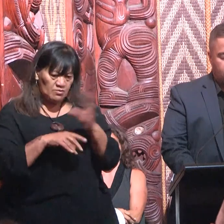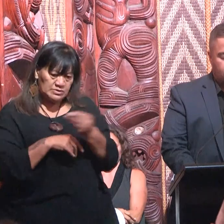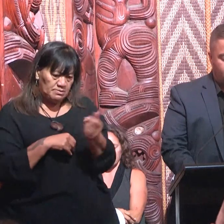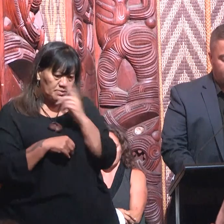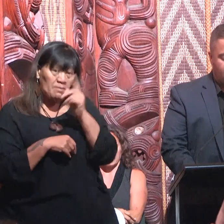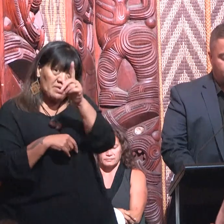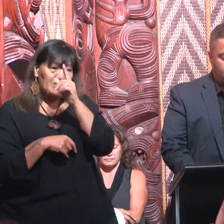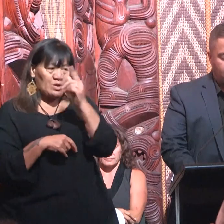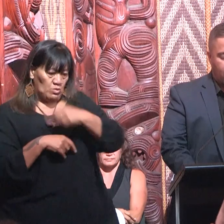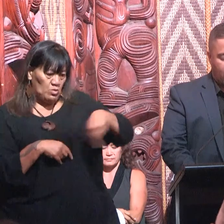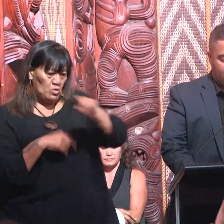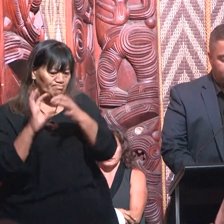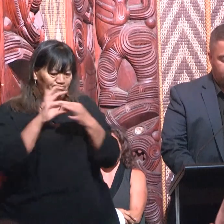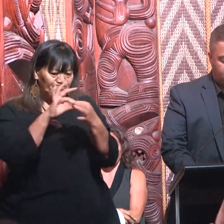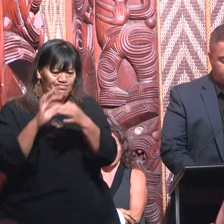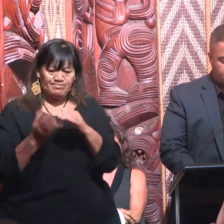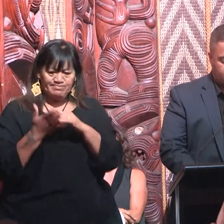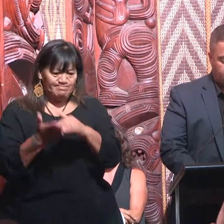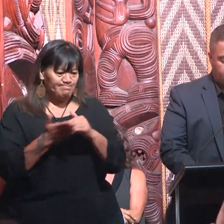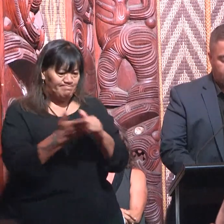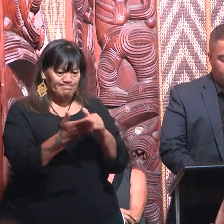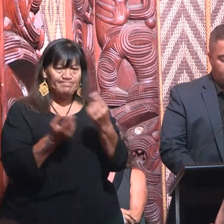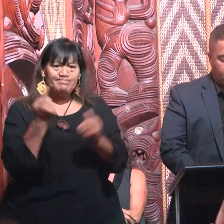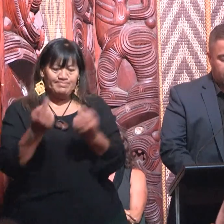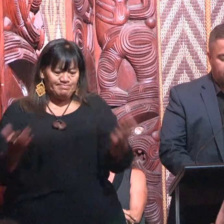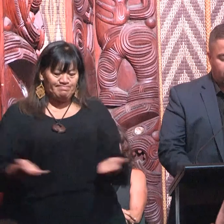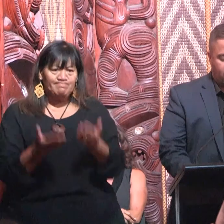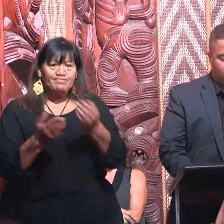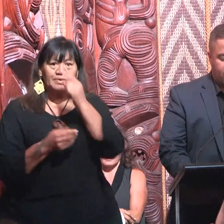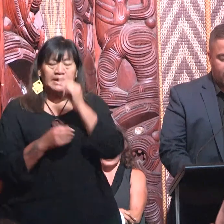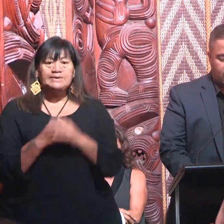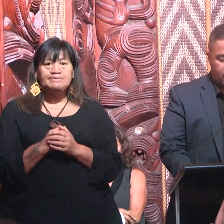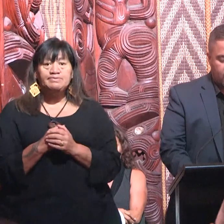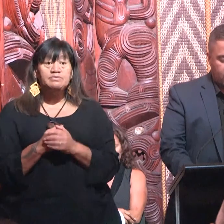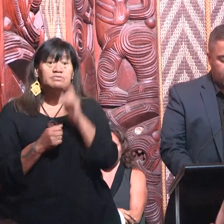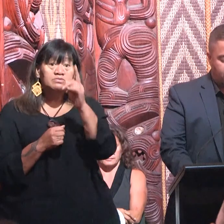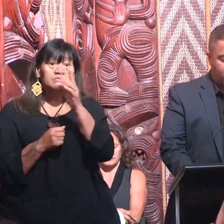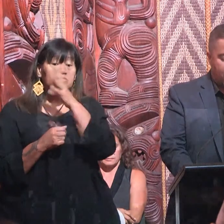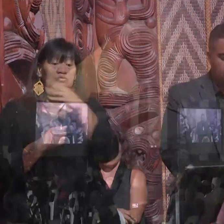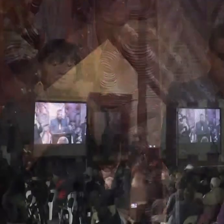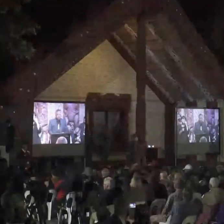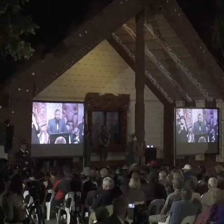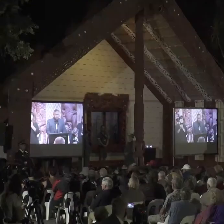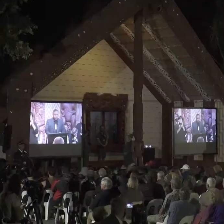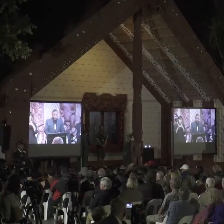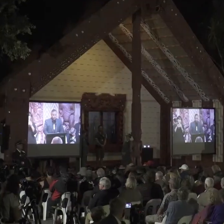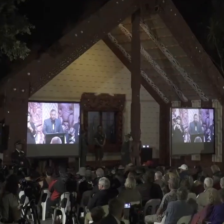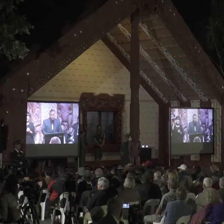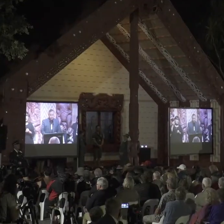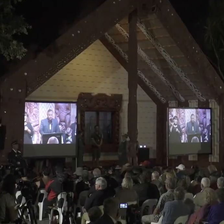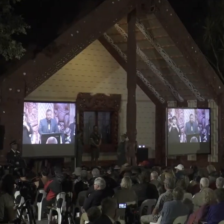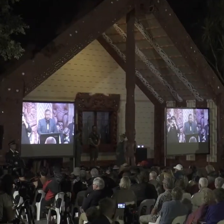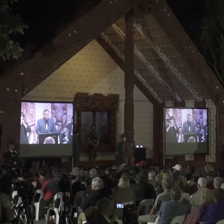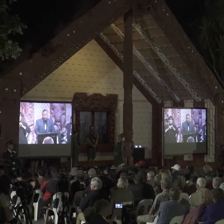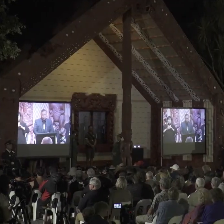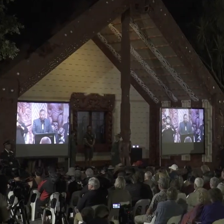together to rise up and help each other. May the spirit of Waitangi spread out and remind